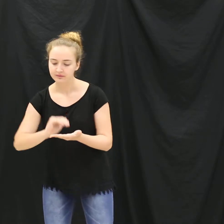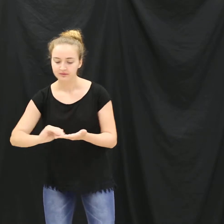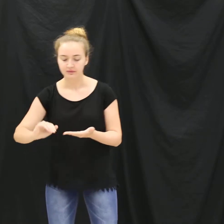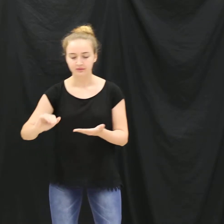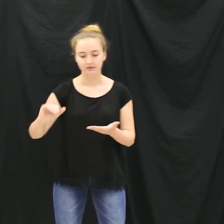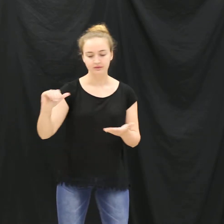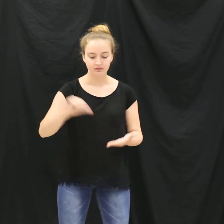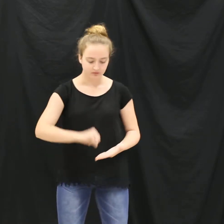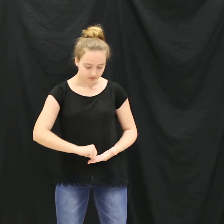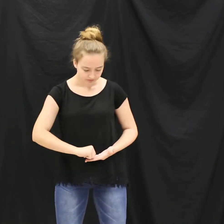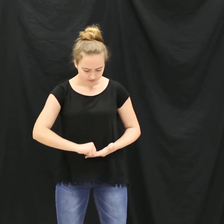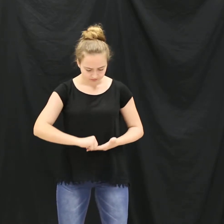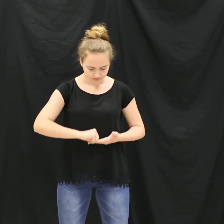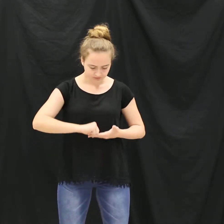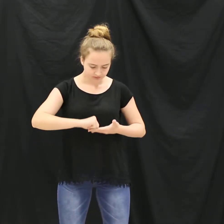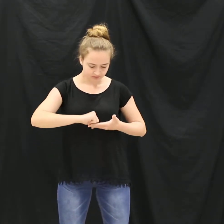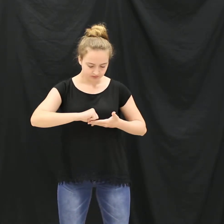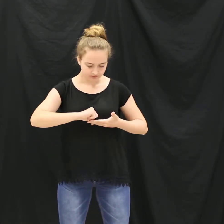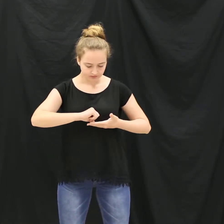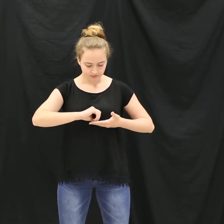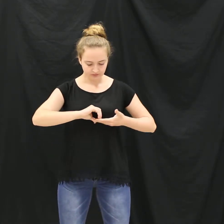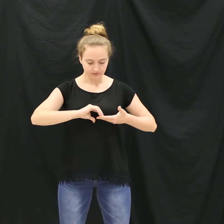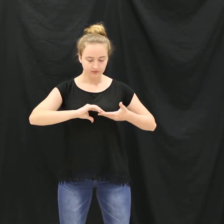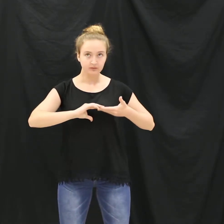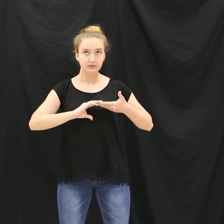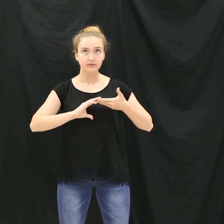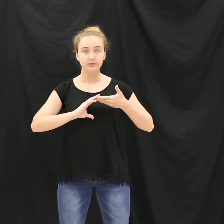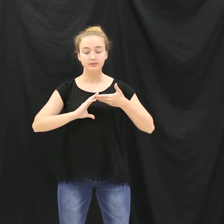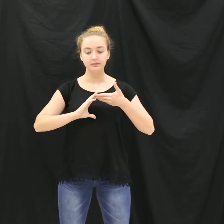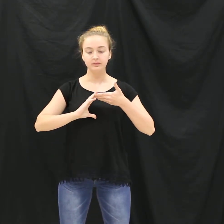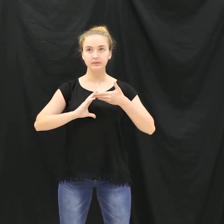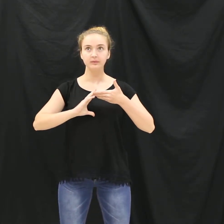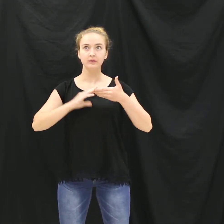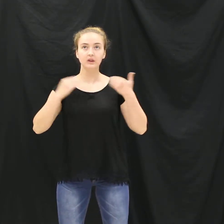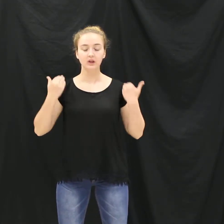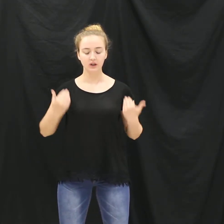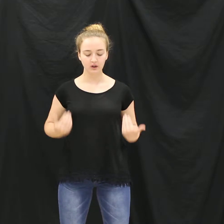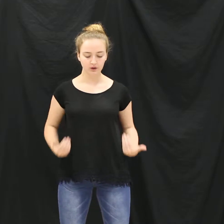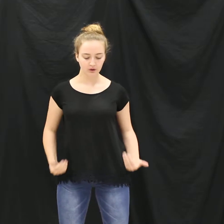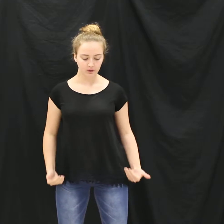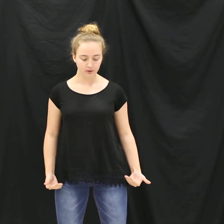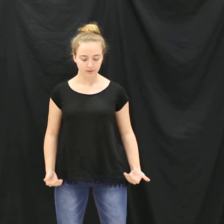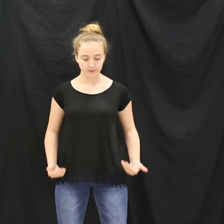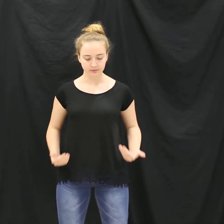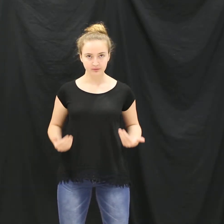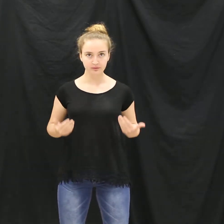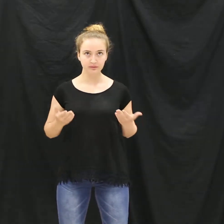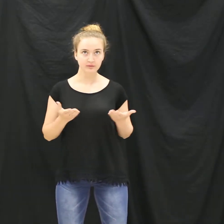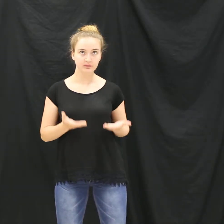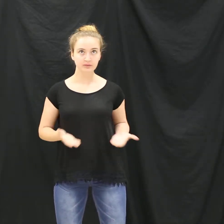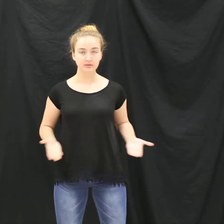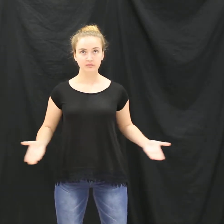I'm coming home, I'm coming home Tell the world I'm coming